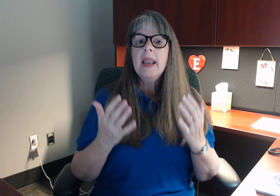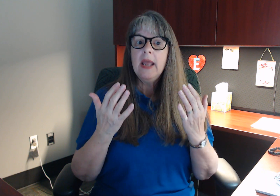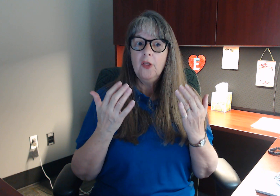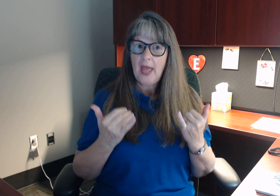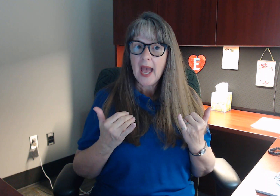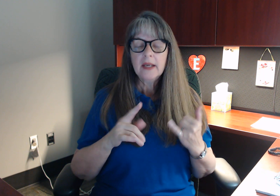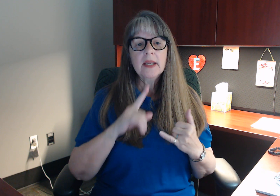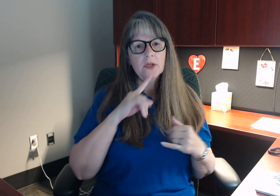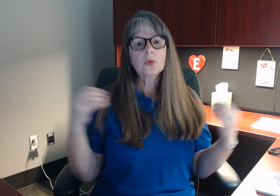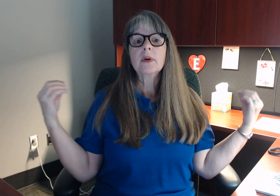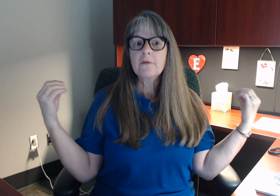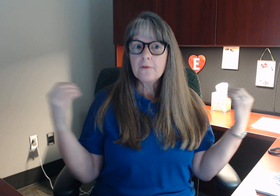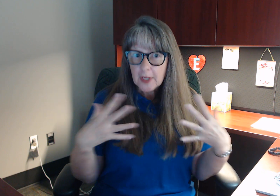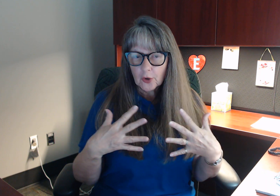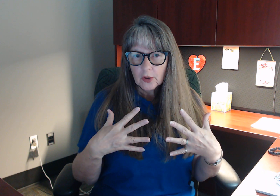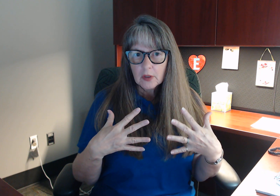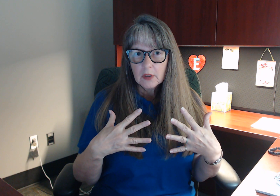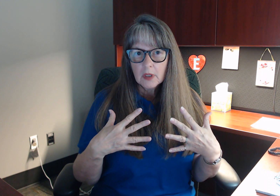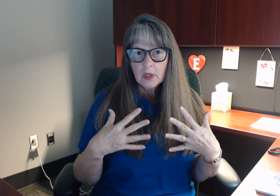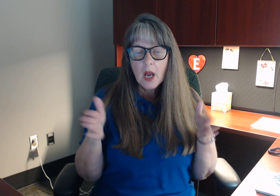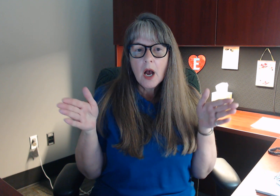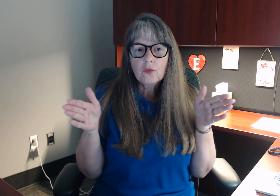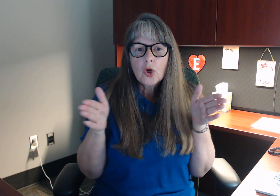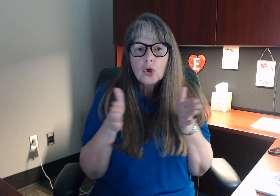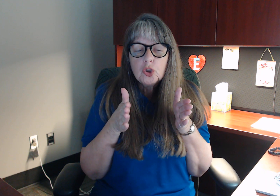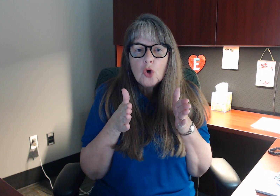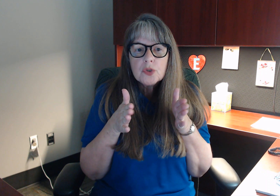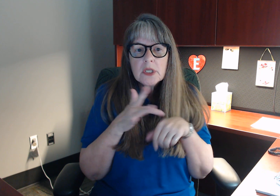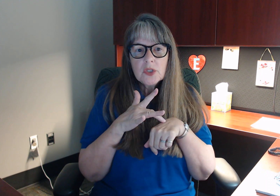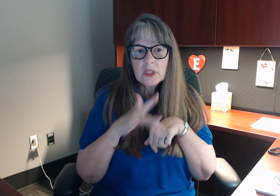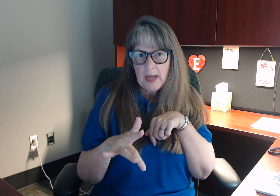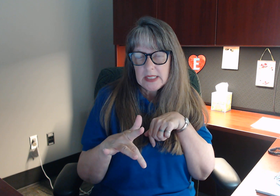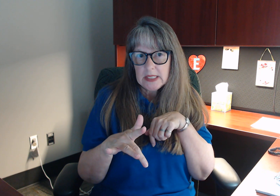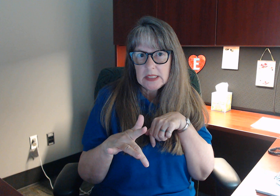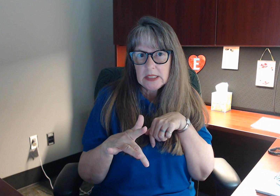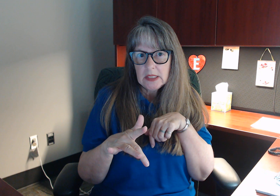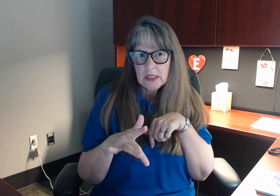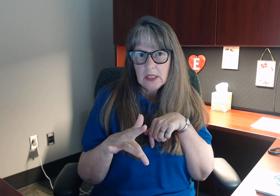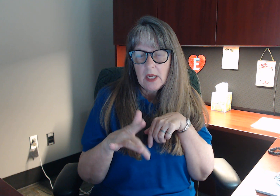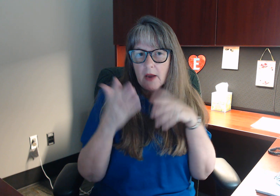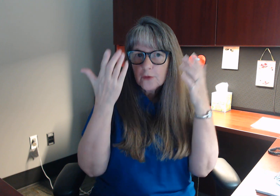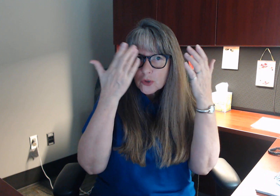Now that is a real fear of closed-in spaces, of